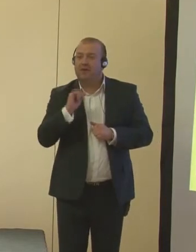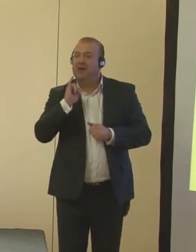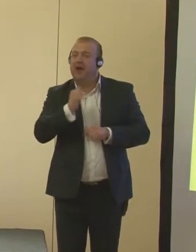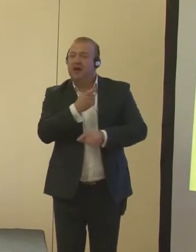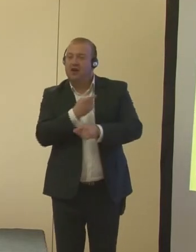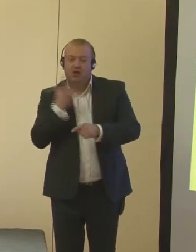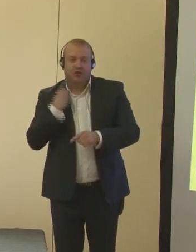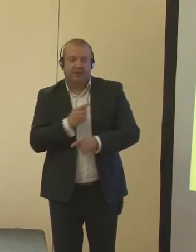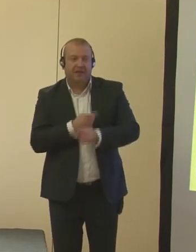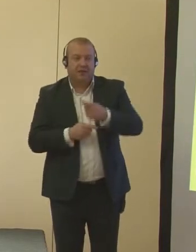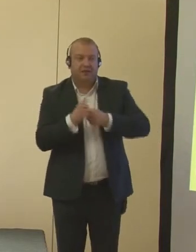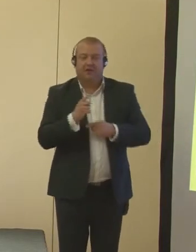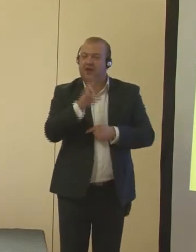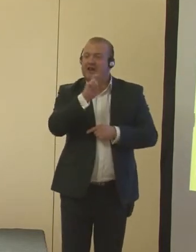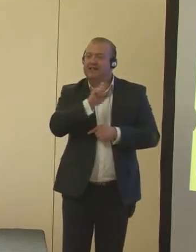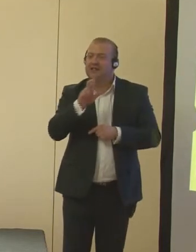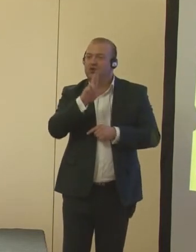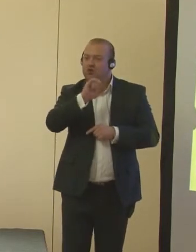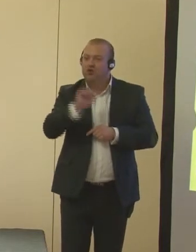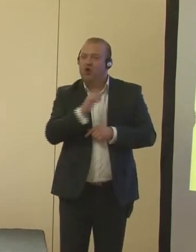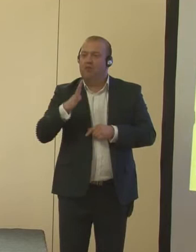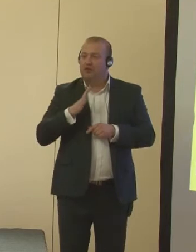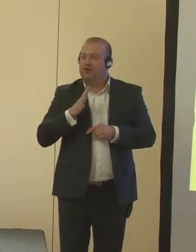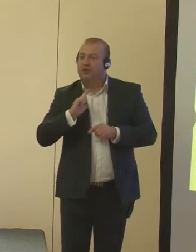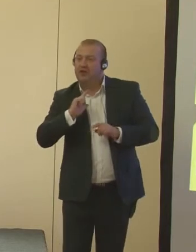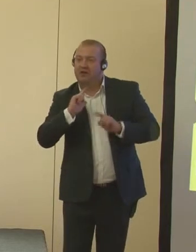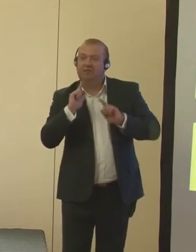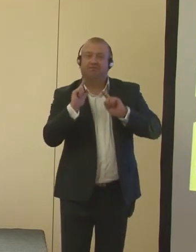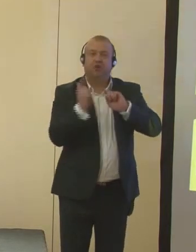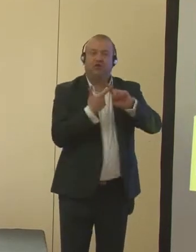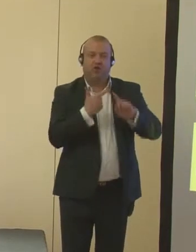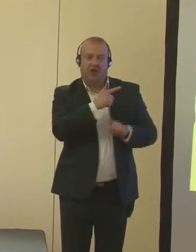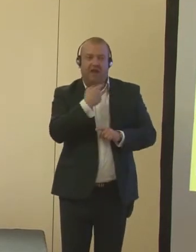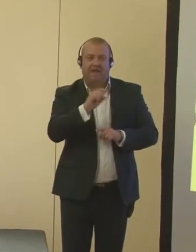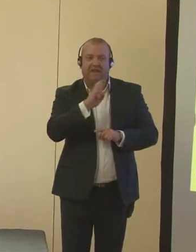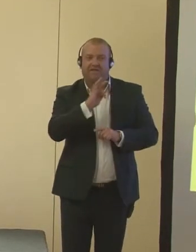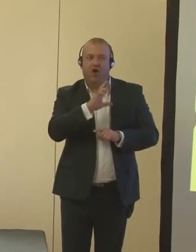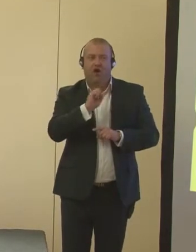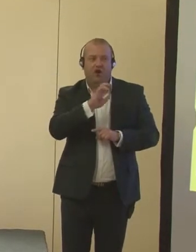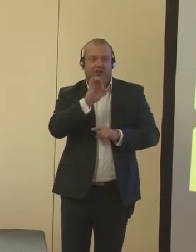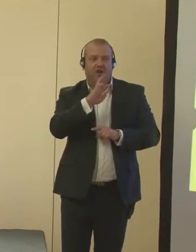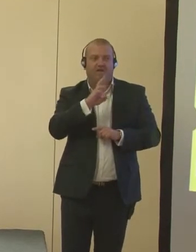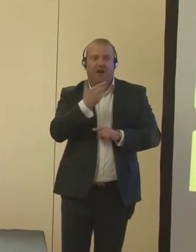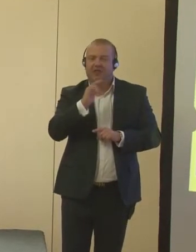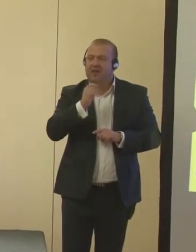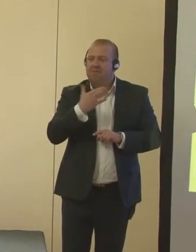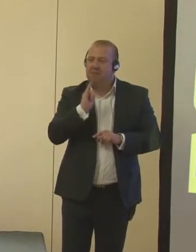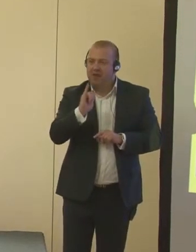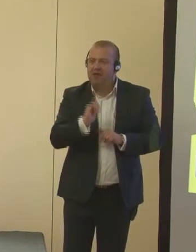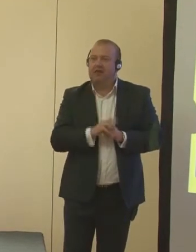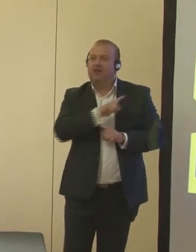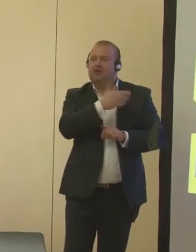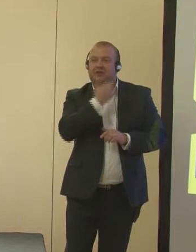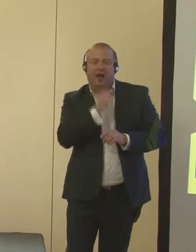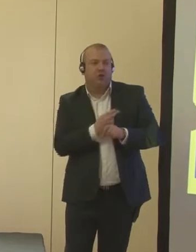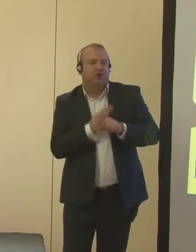their access to appropriate ICT is not supported. So we've already said this, but I'd also like to formulate this